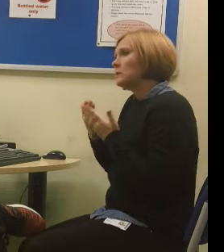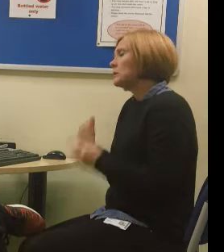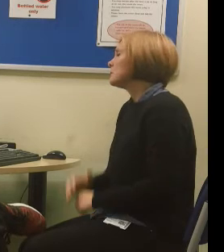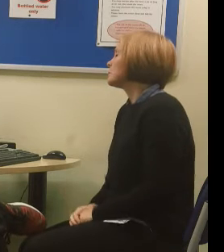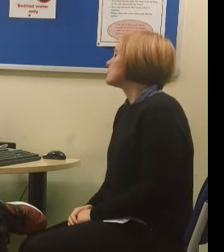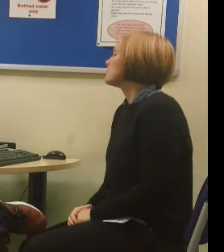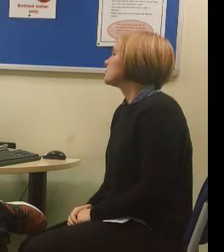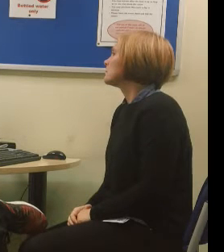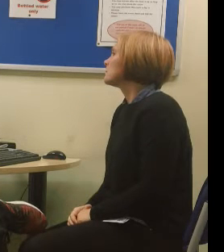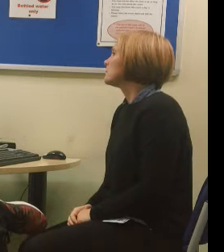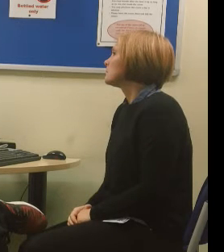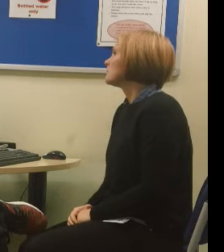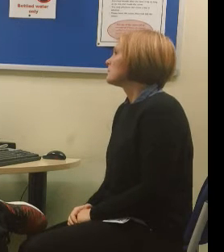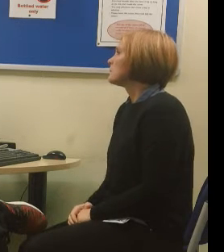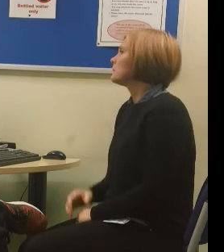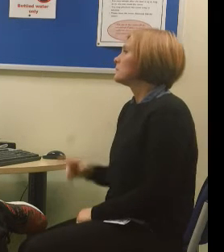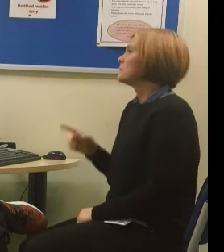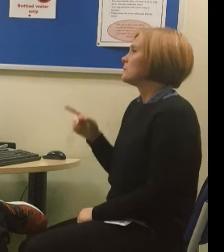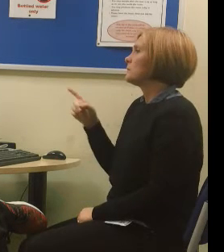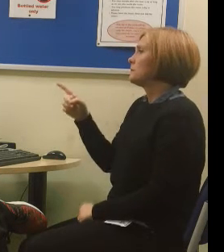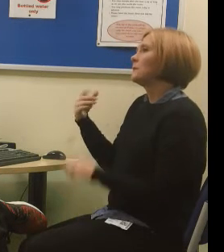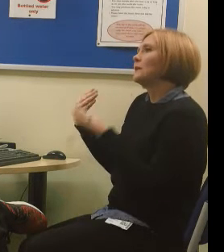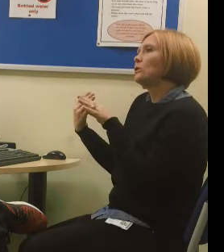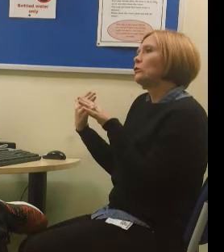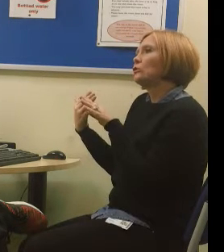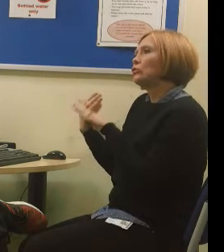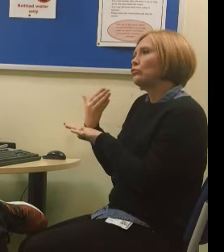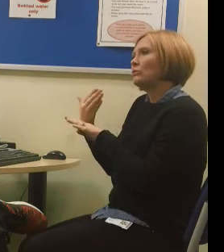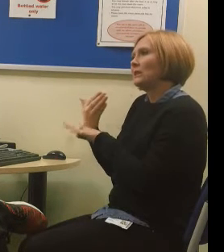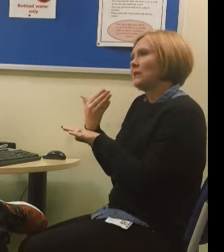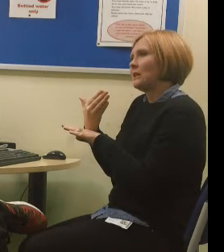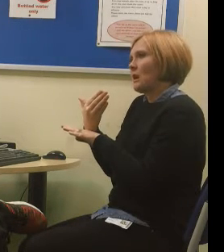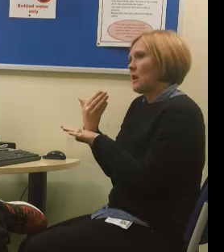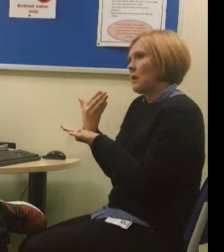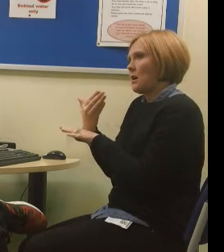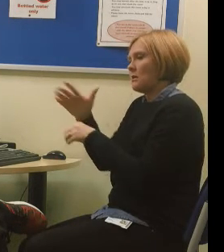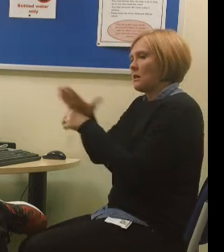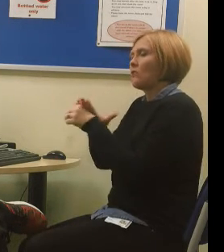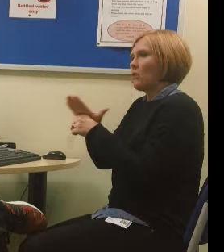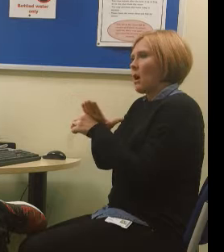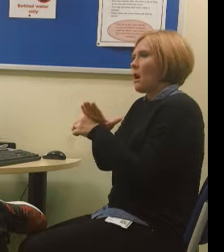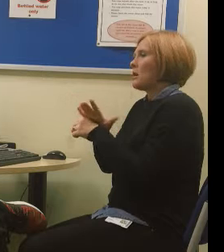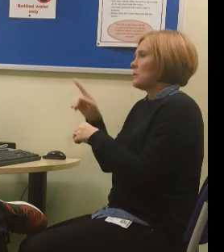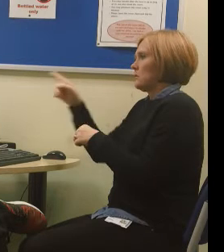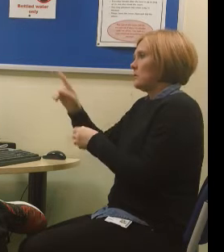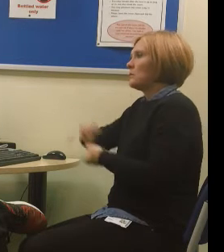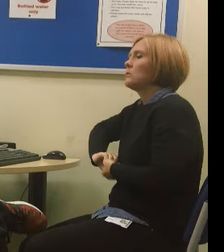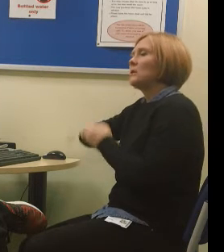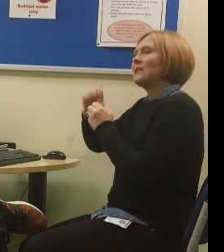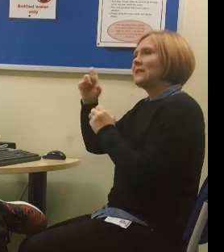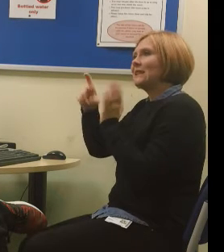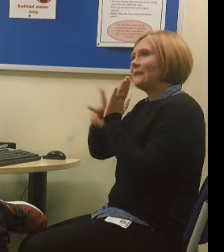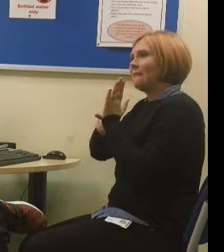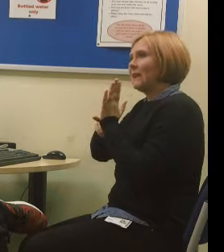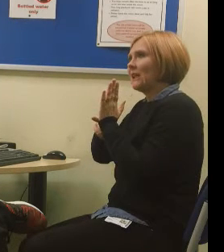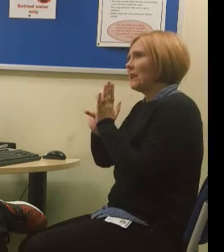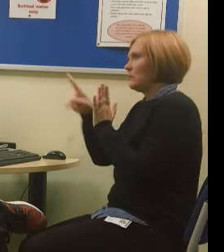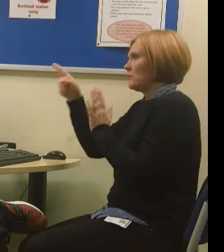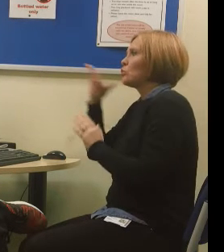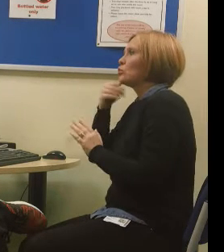This is the careers section, where we have a collection of books to help you write your CV, find a job, or make your UCAS application. We